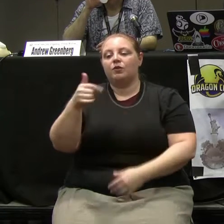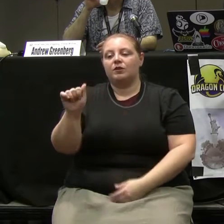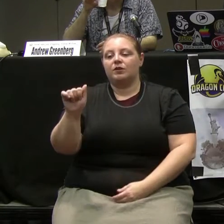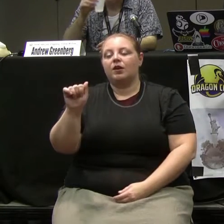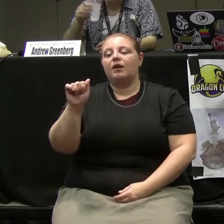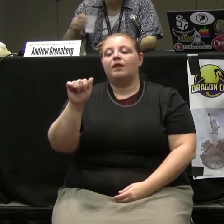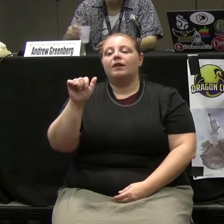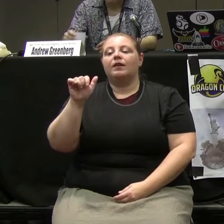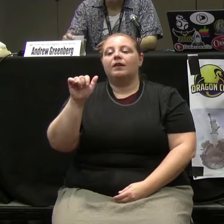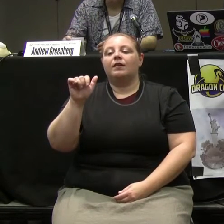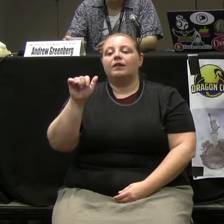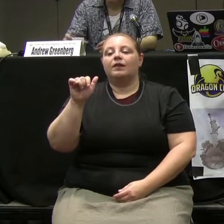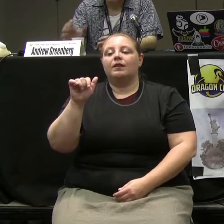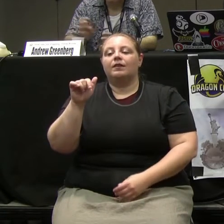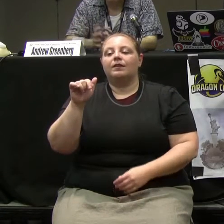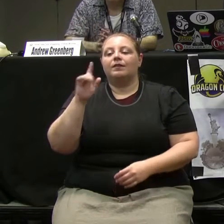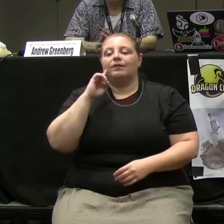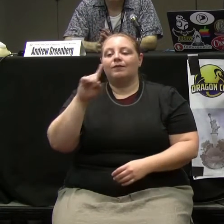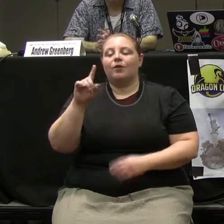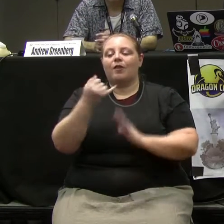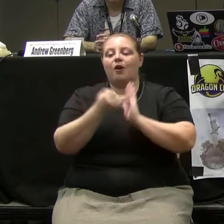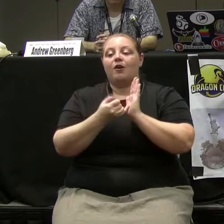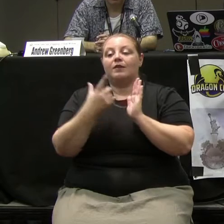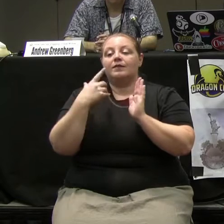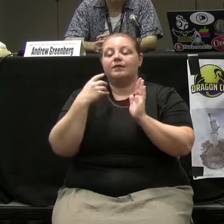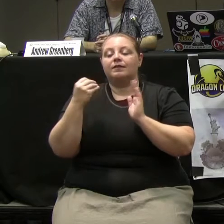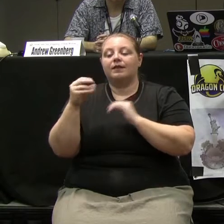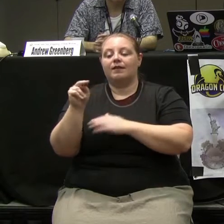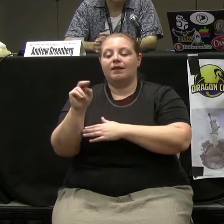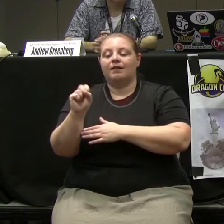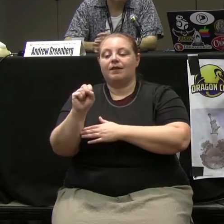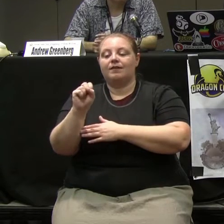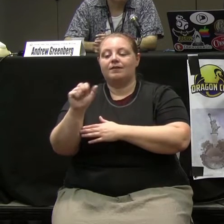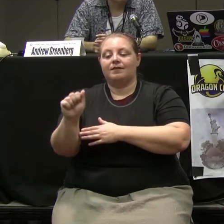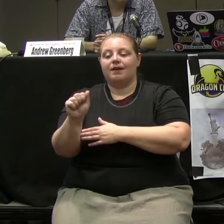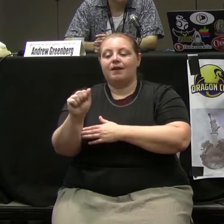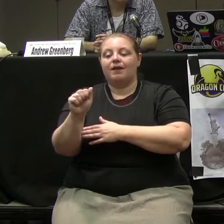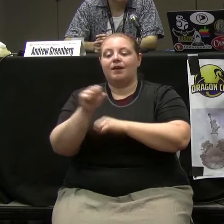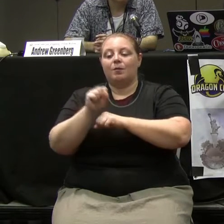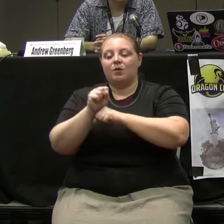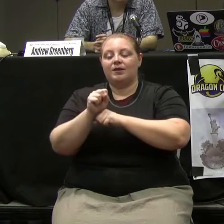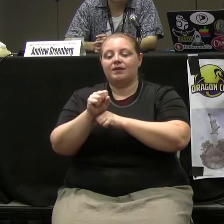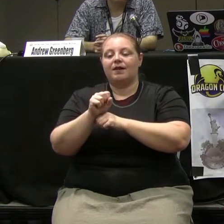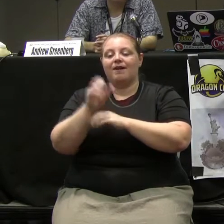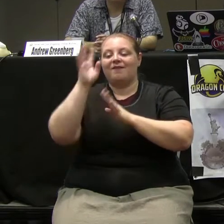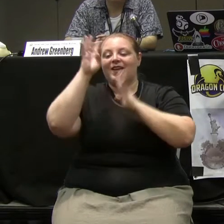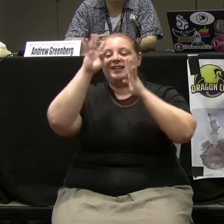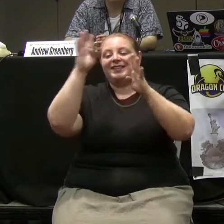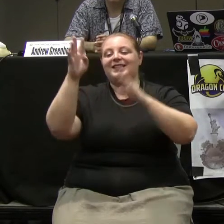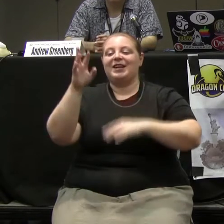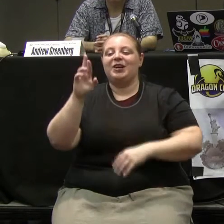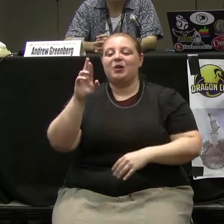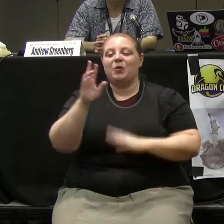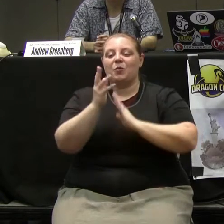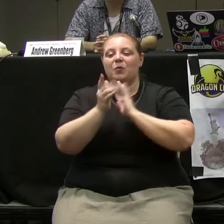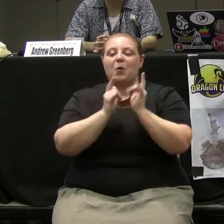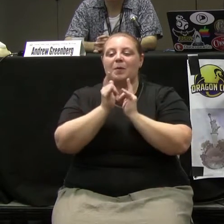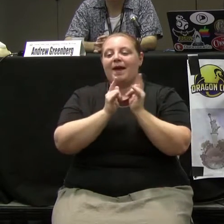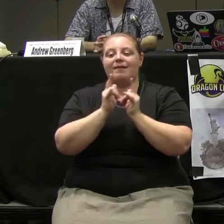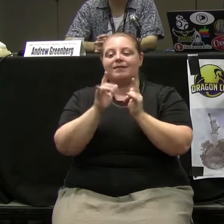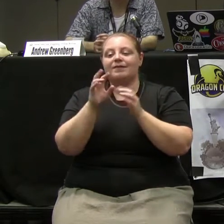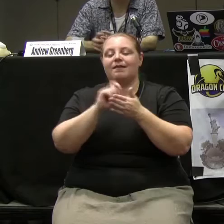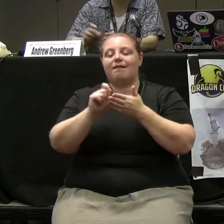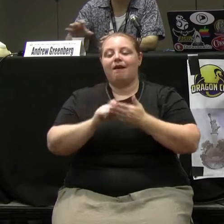Arts. I've represented anarchist collectives, NSA employees, fantasy romance novelists, Native American